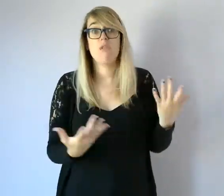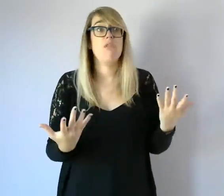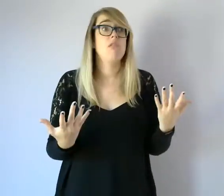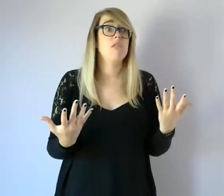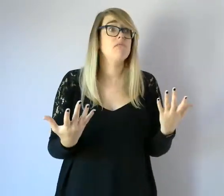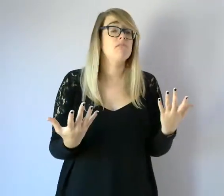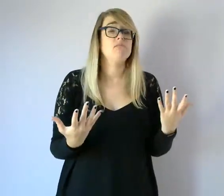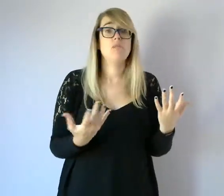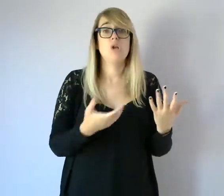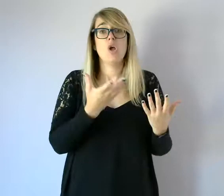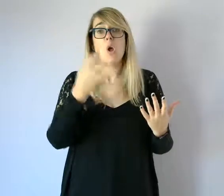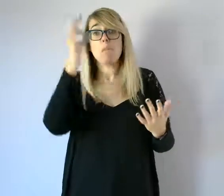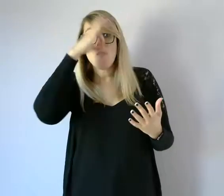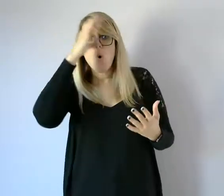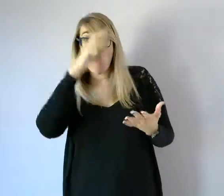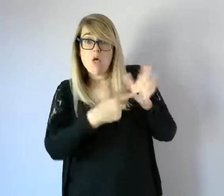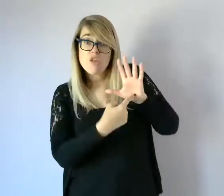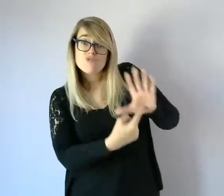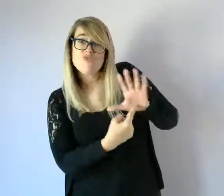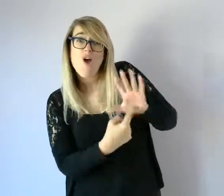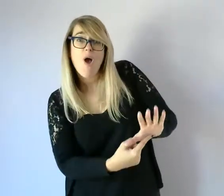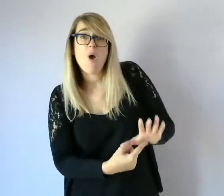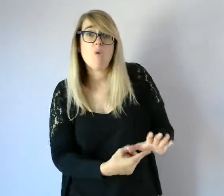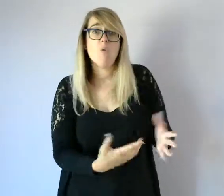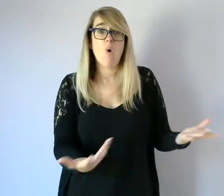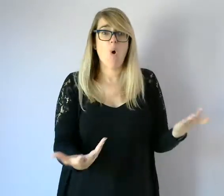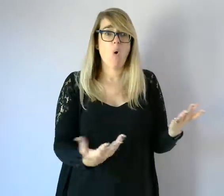subjection to pornography or witnessing sexual acts,